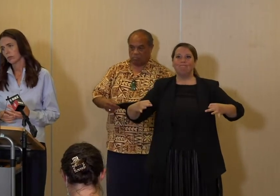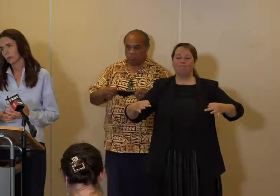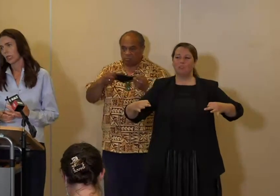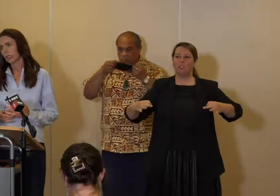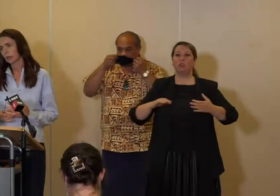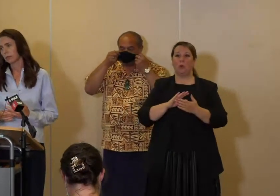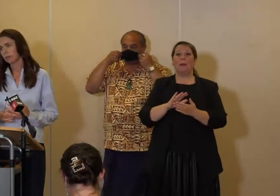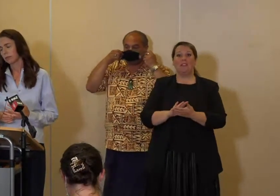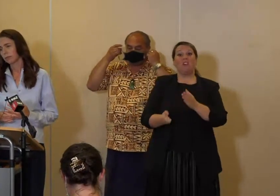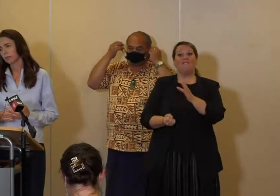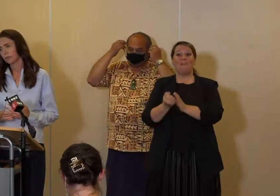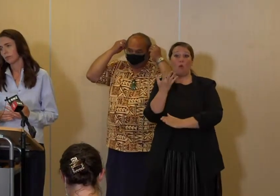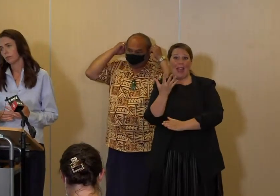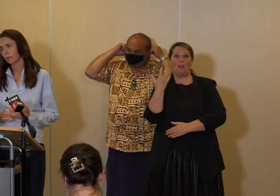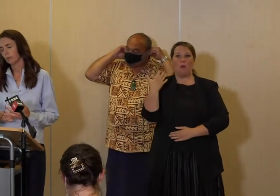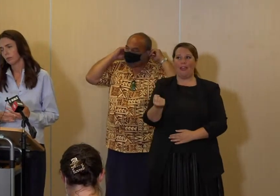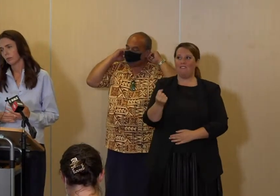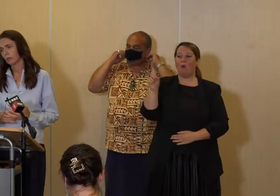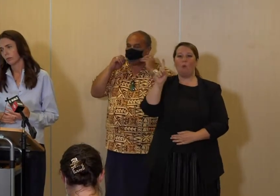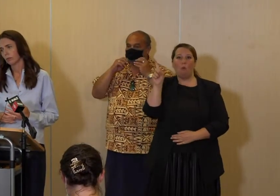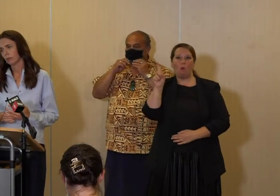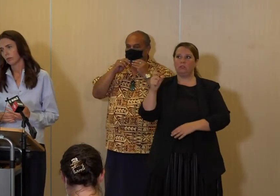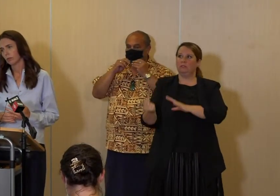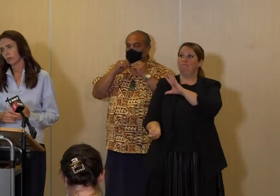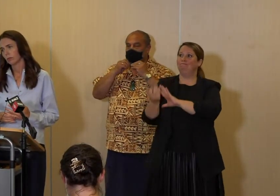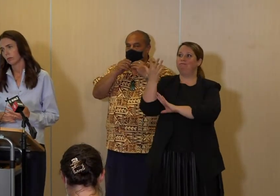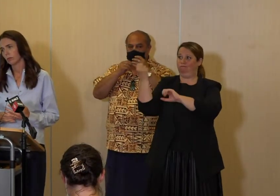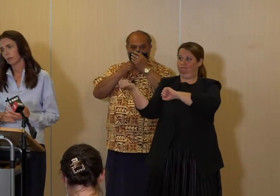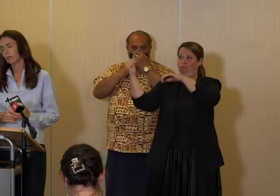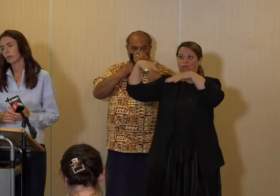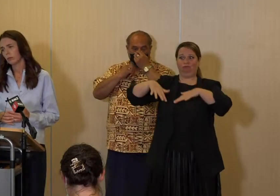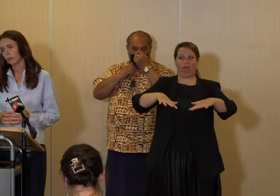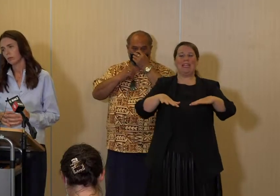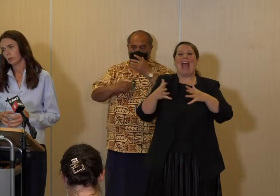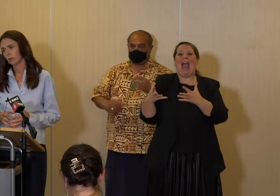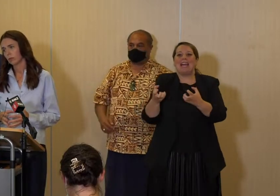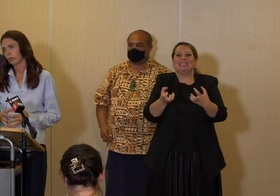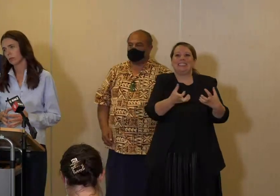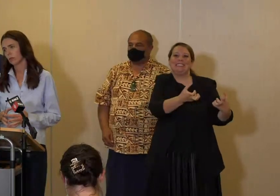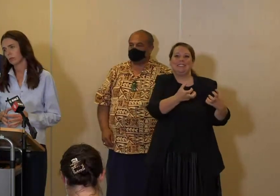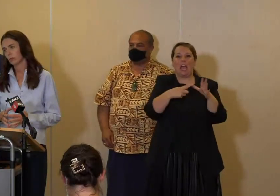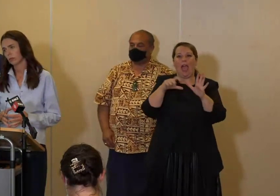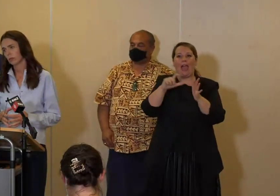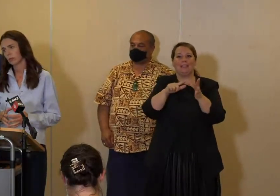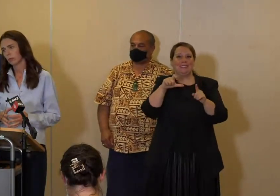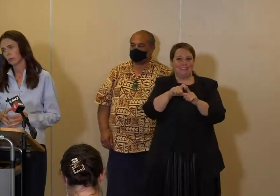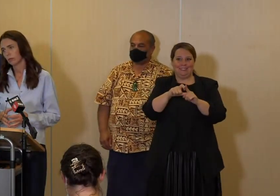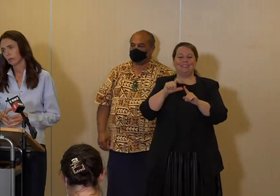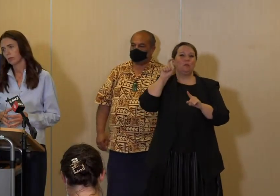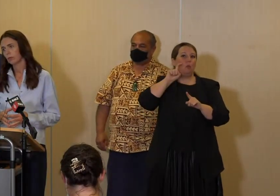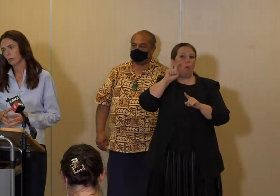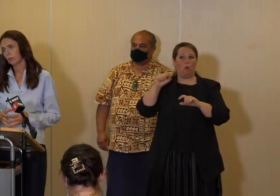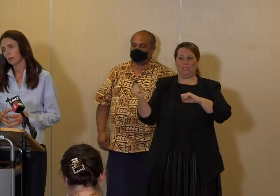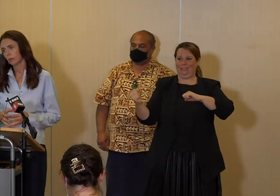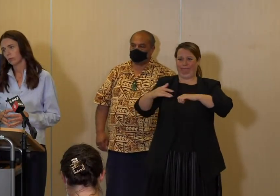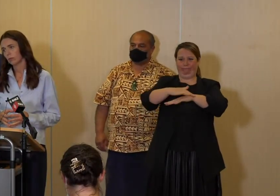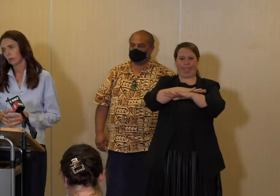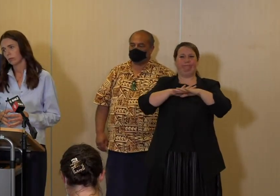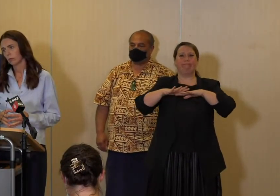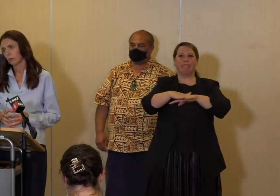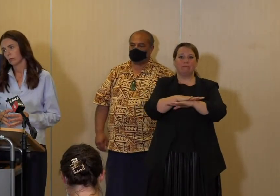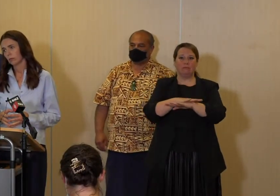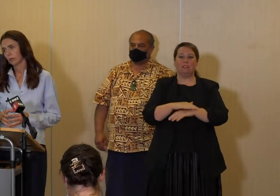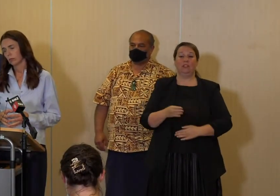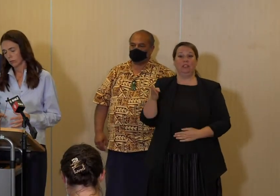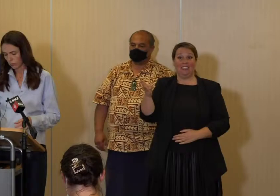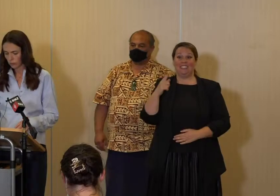lot of acid in seawater, people breathing in a lot of ash. Volcanoes can be unpredictable. It's good that